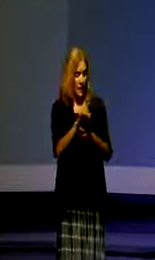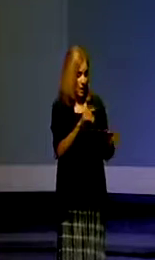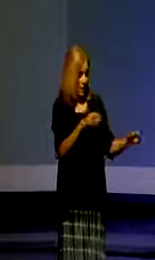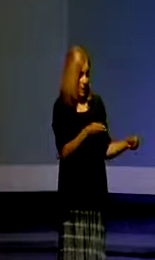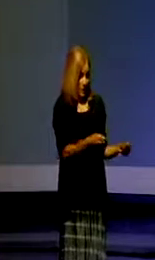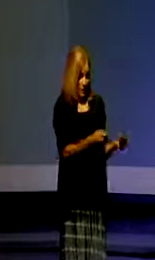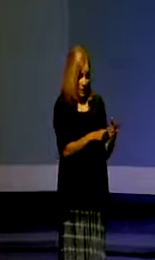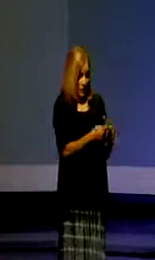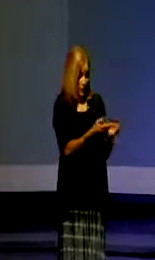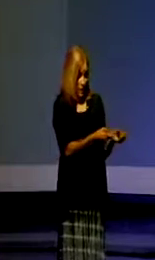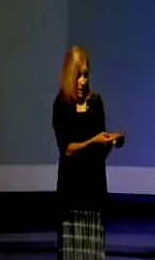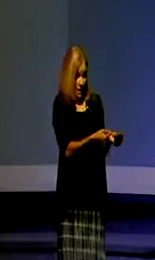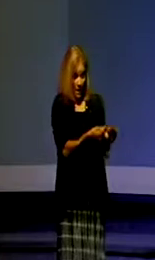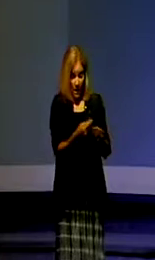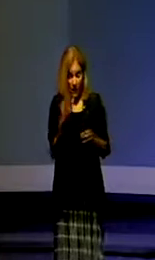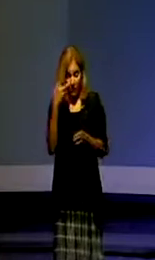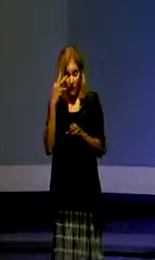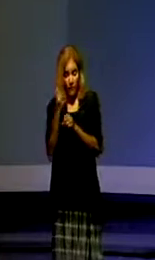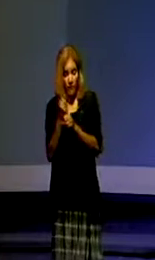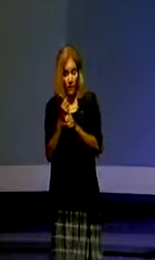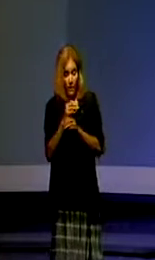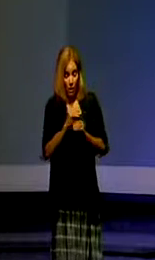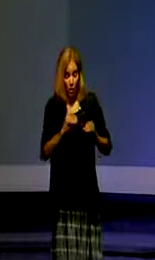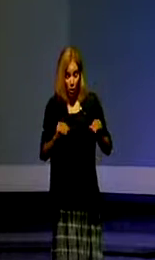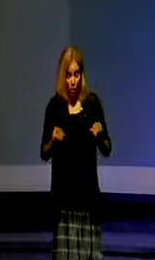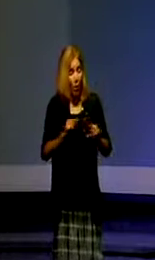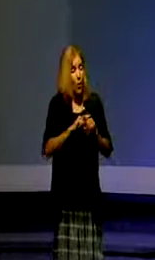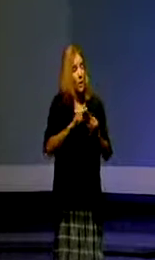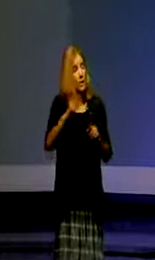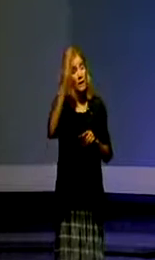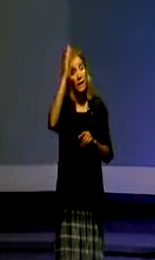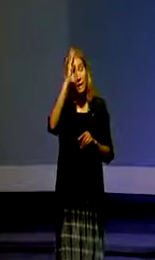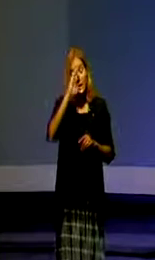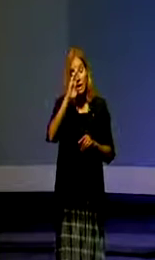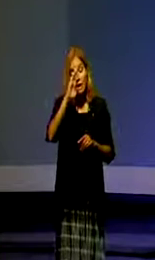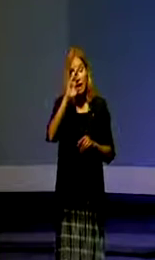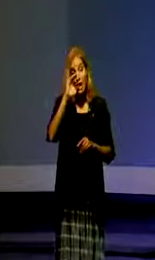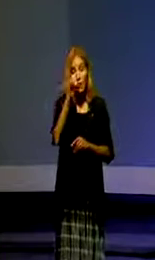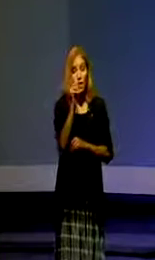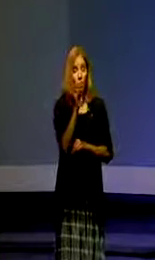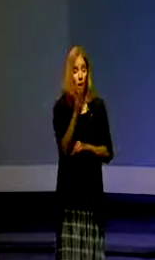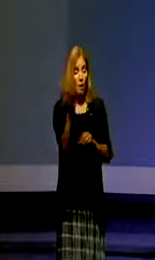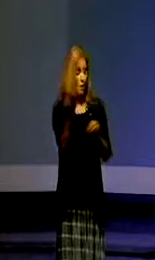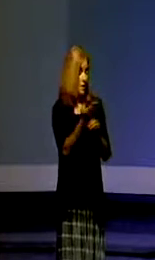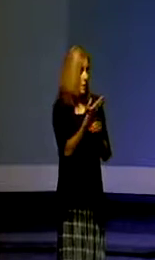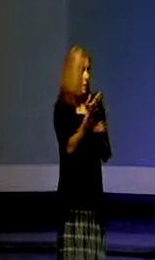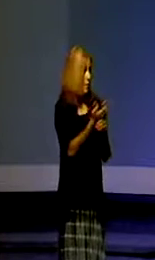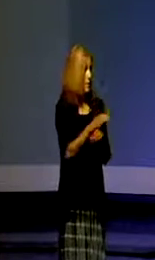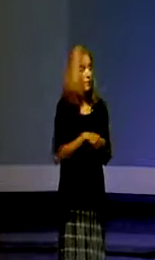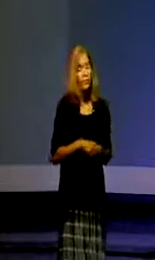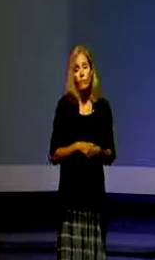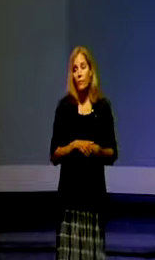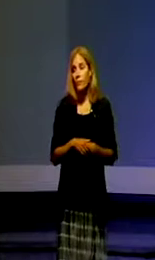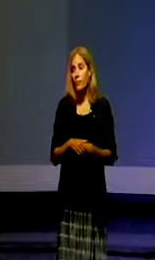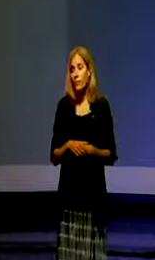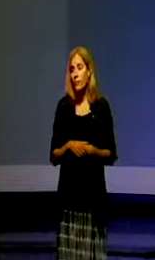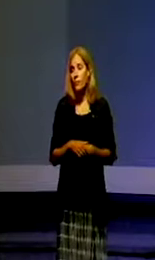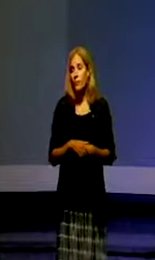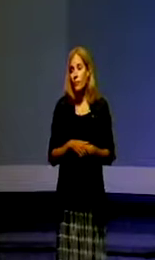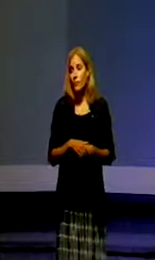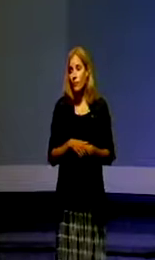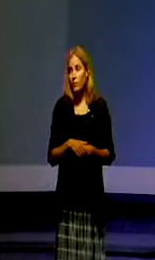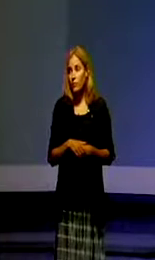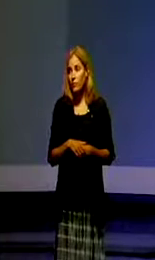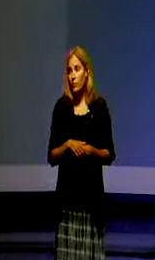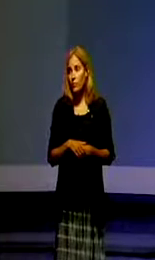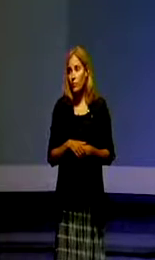baton, and it is our job to faithfully sow. But it's God's job to harvest. We learned last week with the parable of